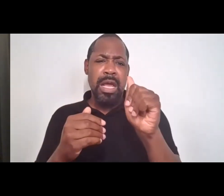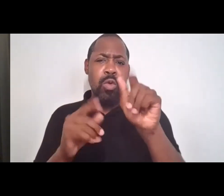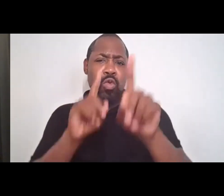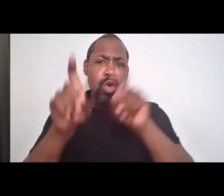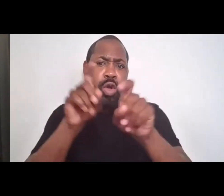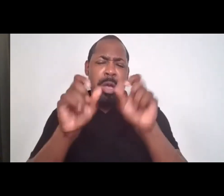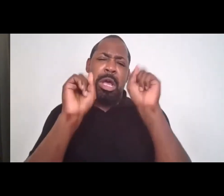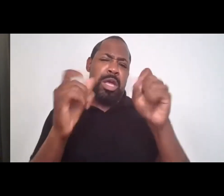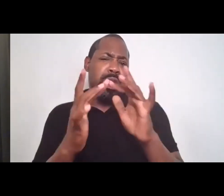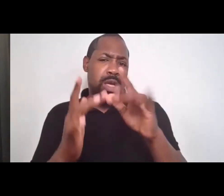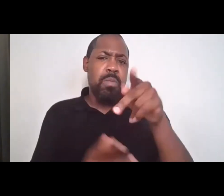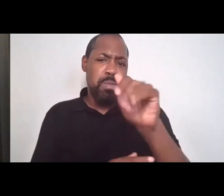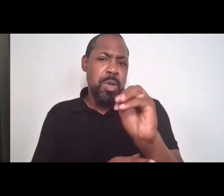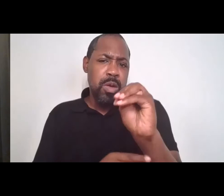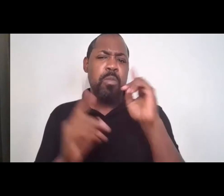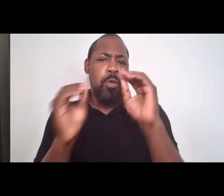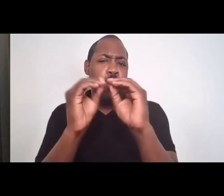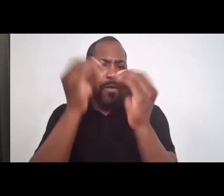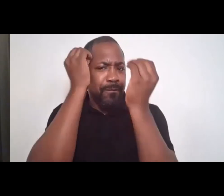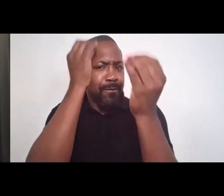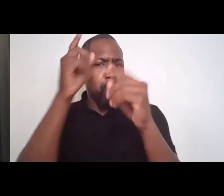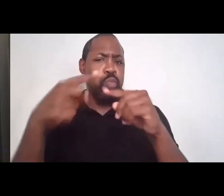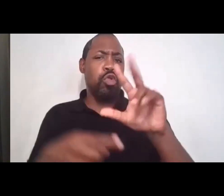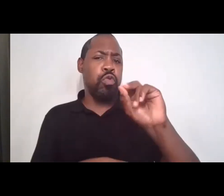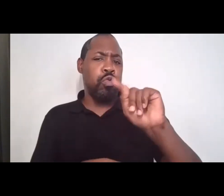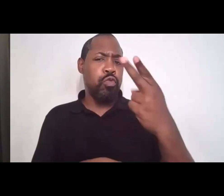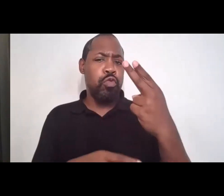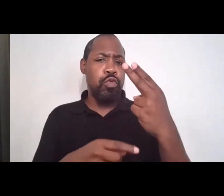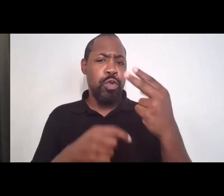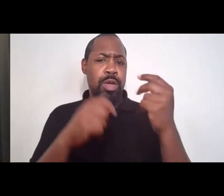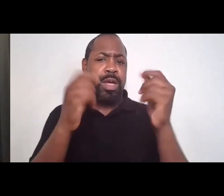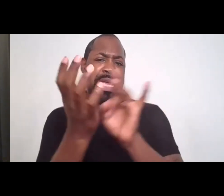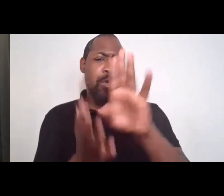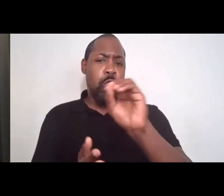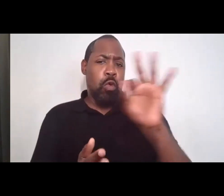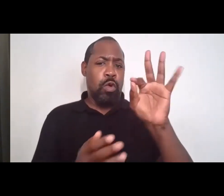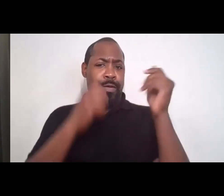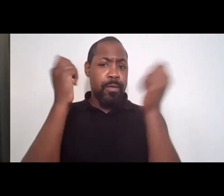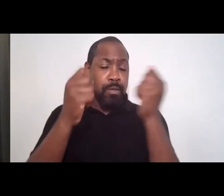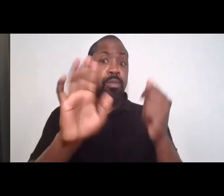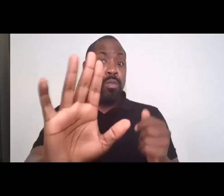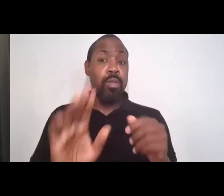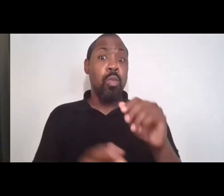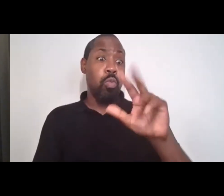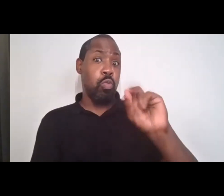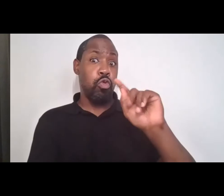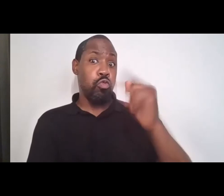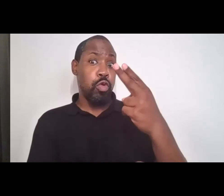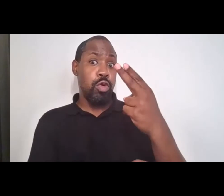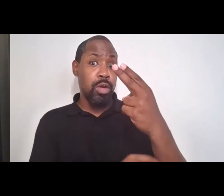And I wondered if there were any questions. You can certainly contact Pam and get more information about what's being planned for the kickoff for the